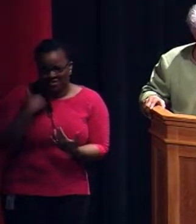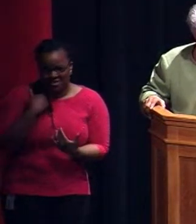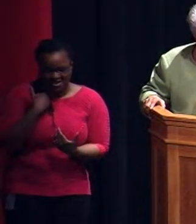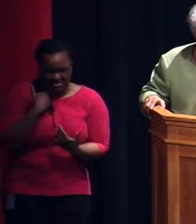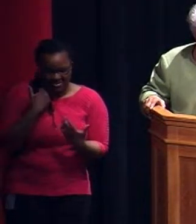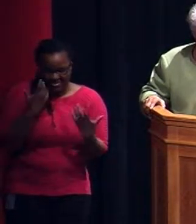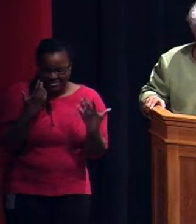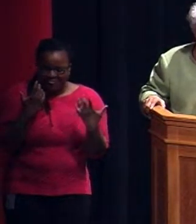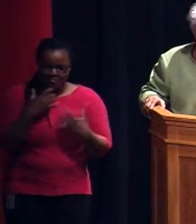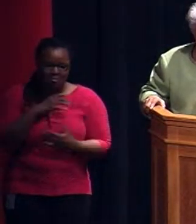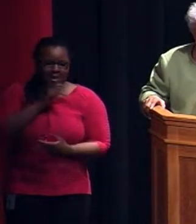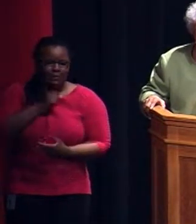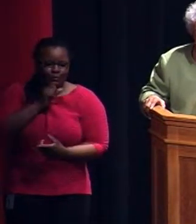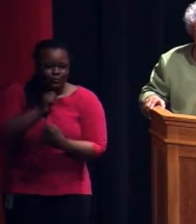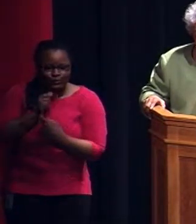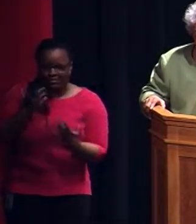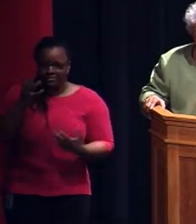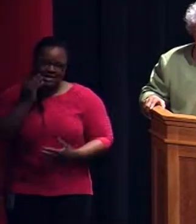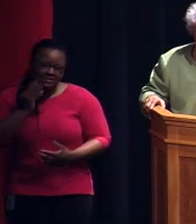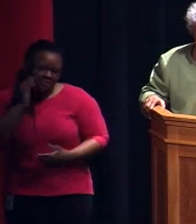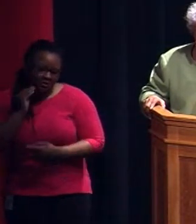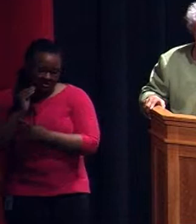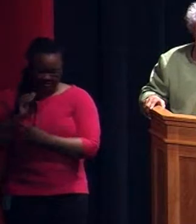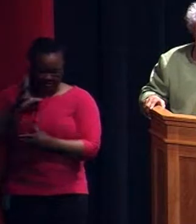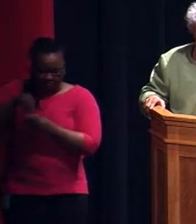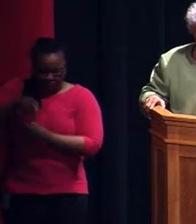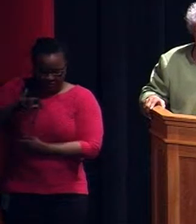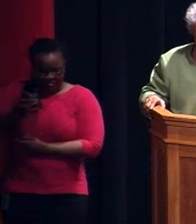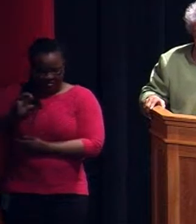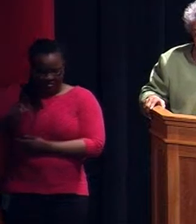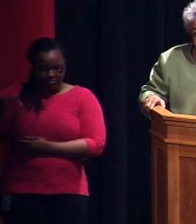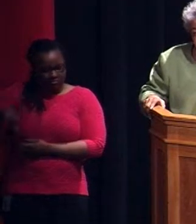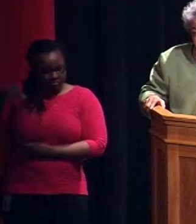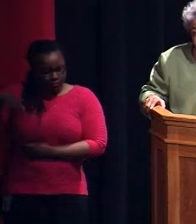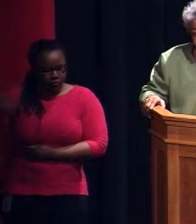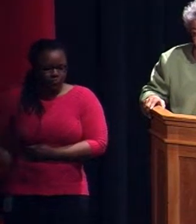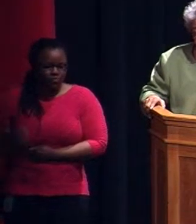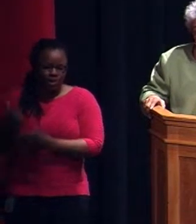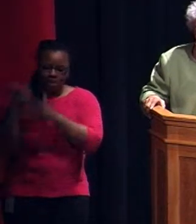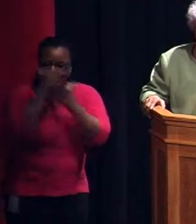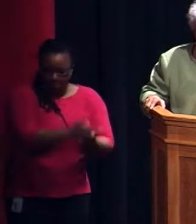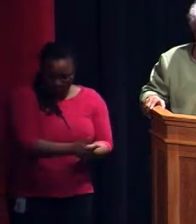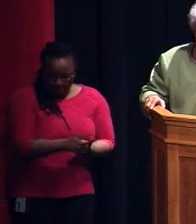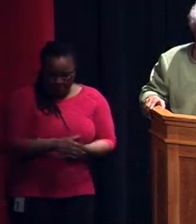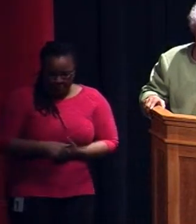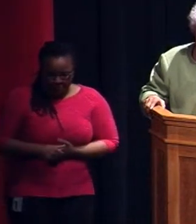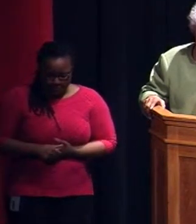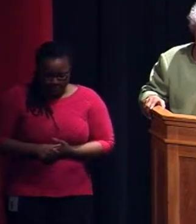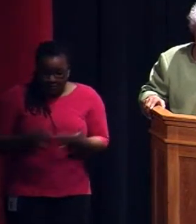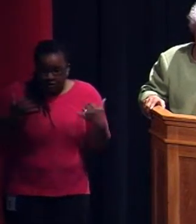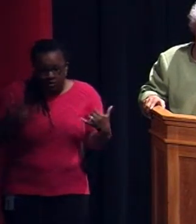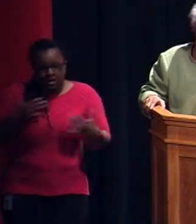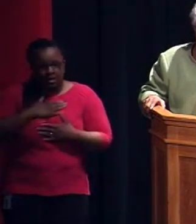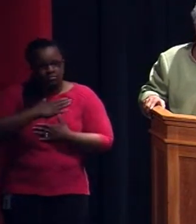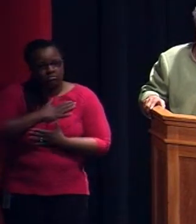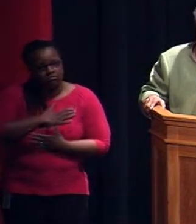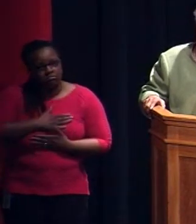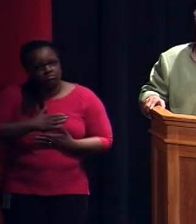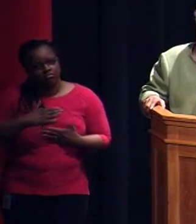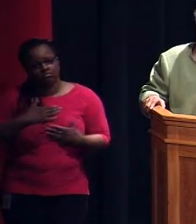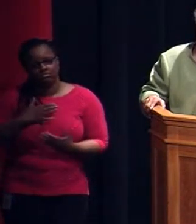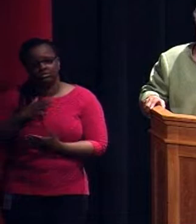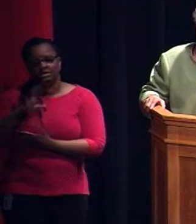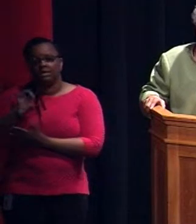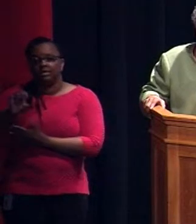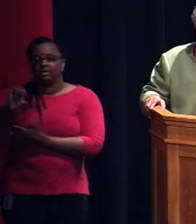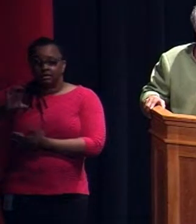beyond my years based on the experiences that I had here. Today, I am grateful that EC